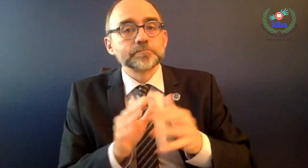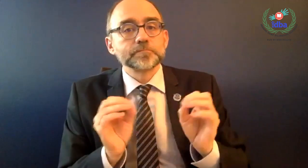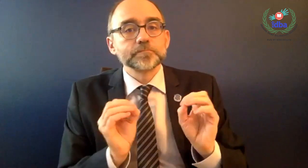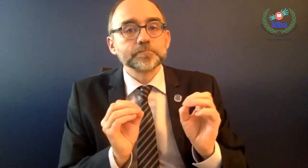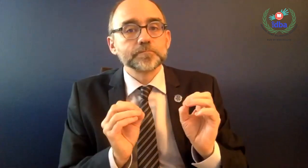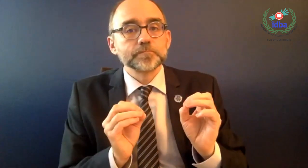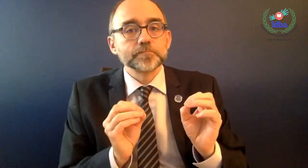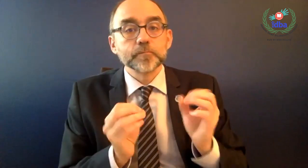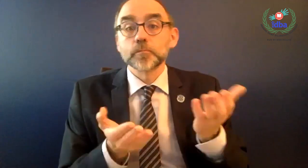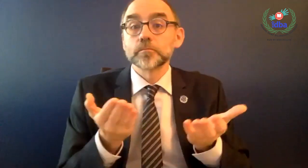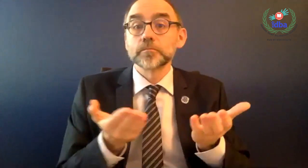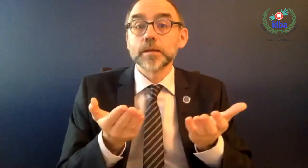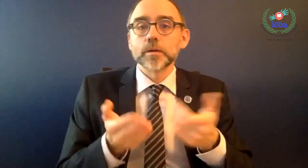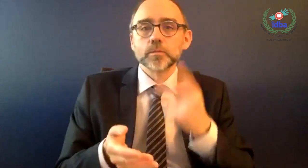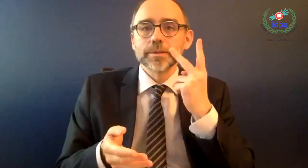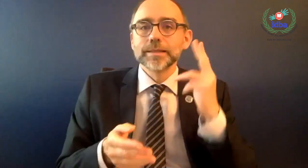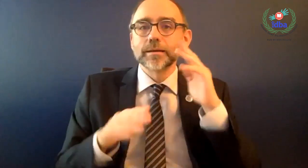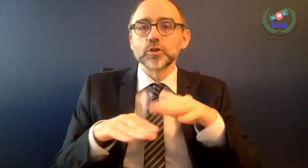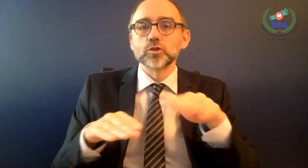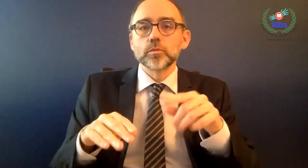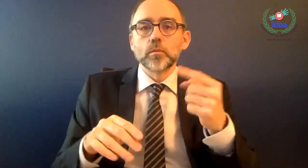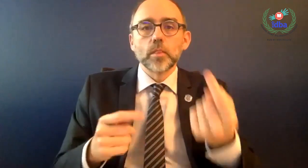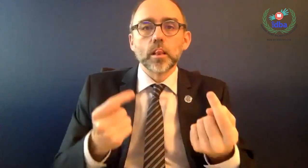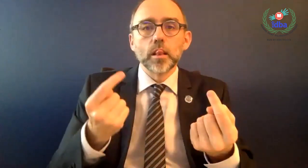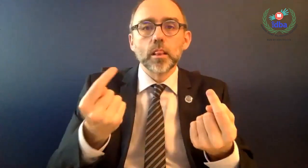the schools who do not use sign language,